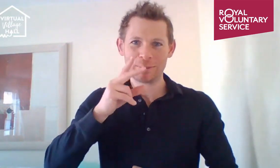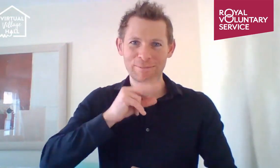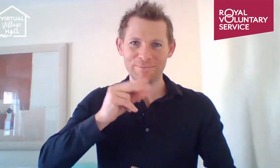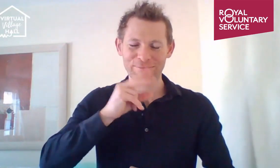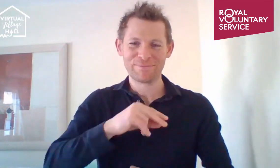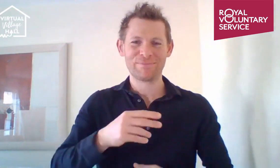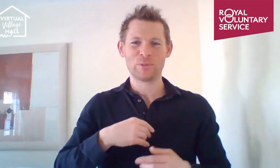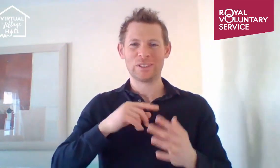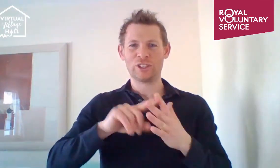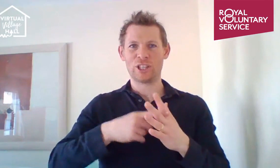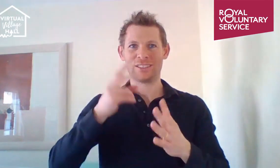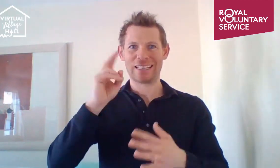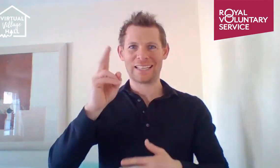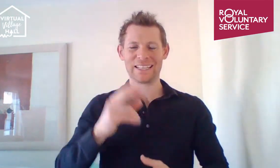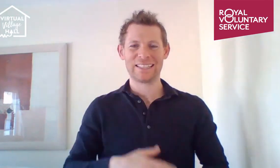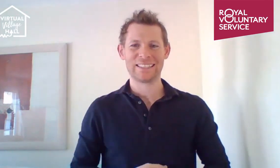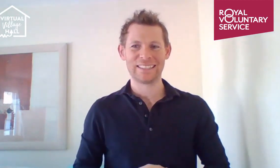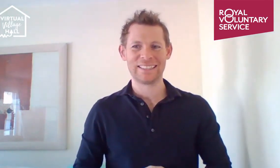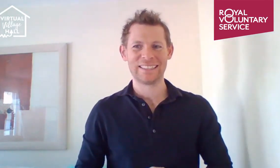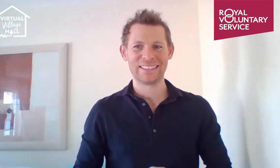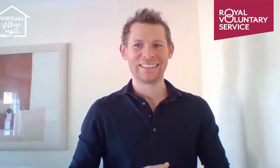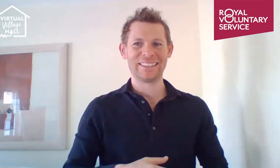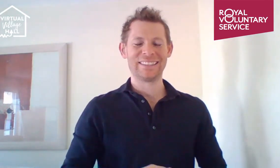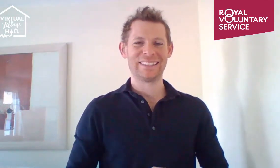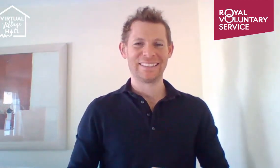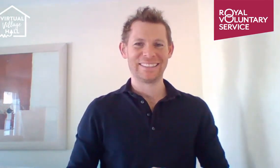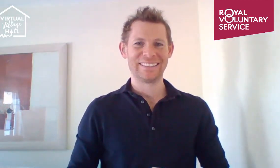Oops, the interpreter voiced that one over for you, so we'll start that again.